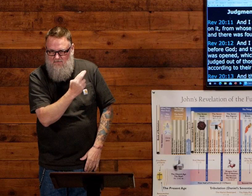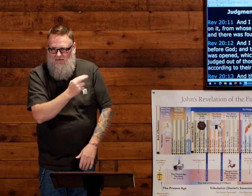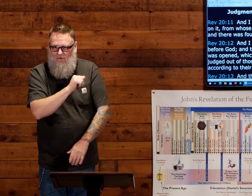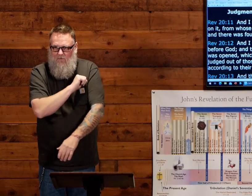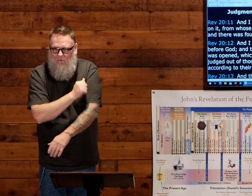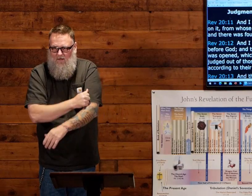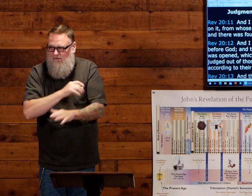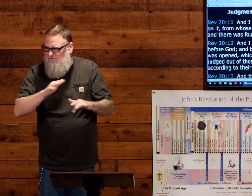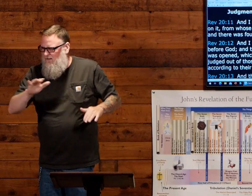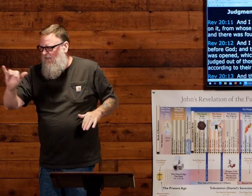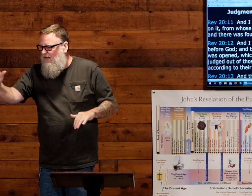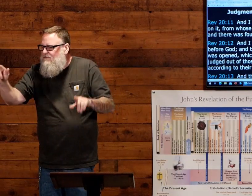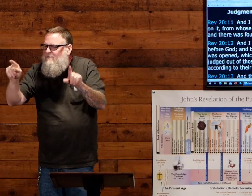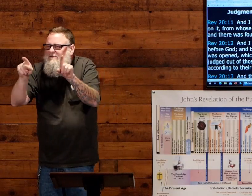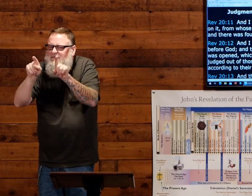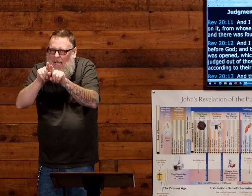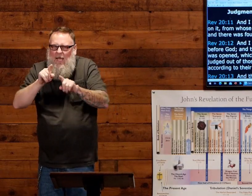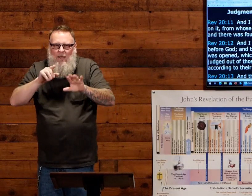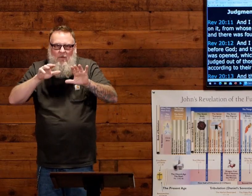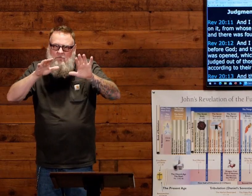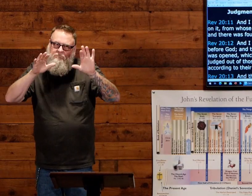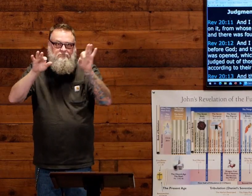Jesus was showing his respect and submitting to the authority of the Father.